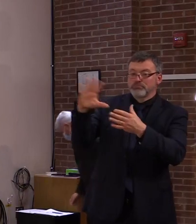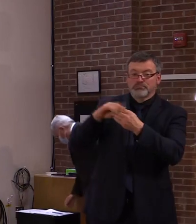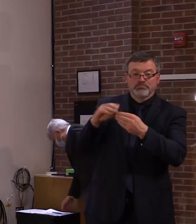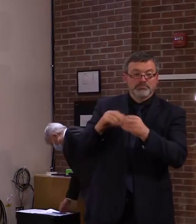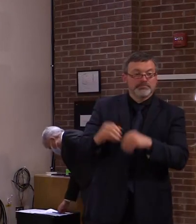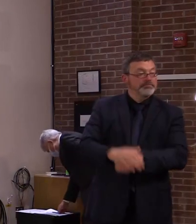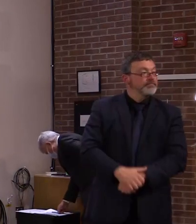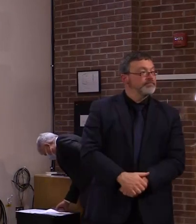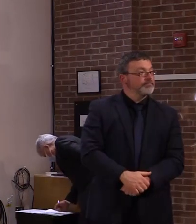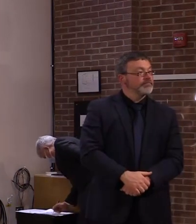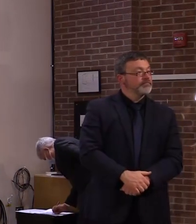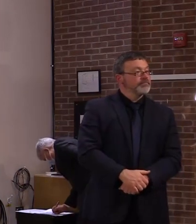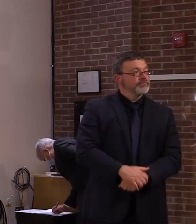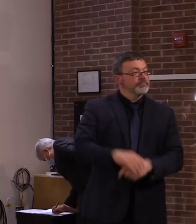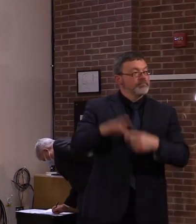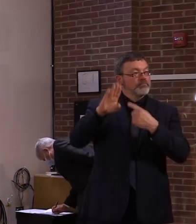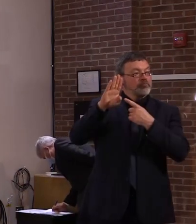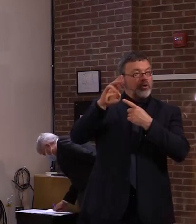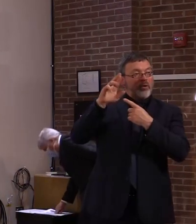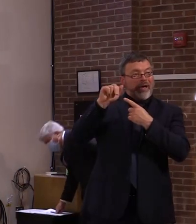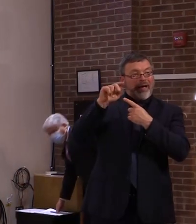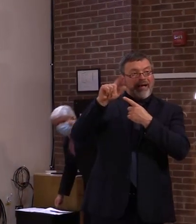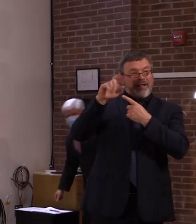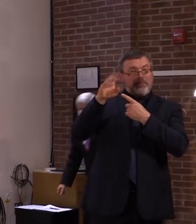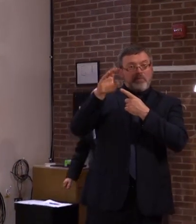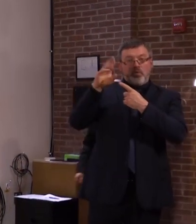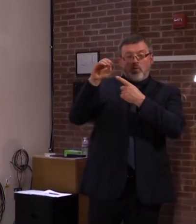Chris Mays, Brattleboro Reformer.